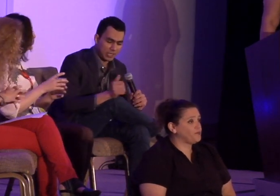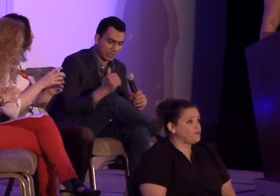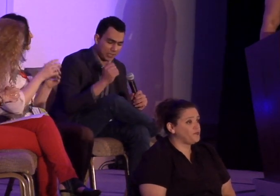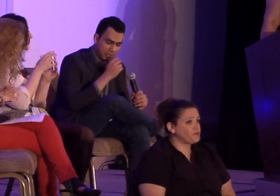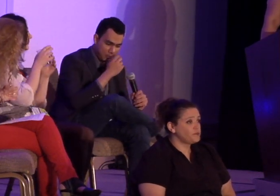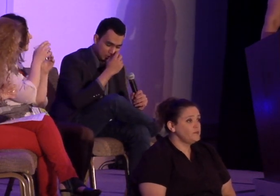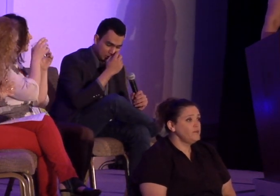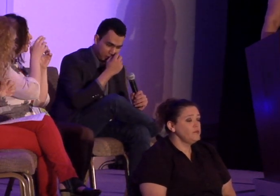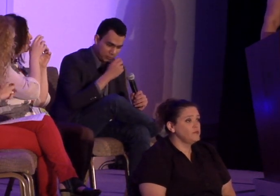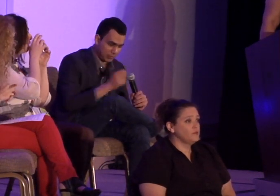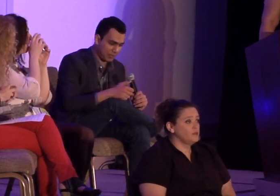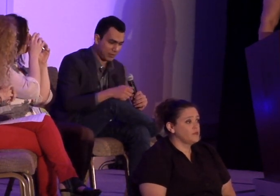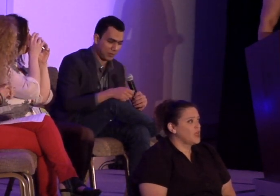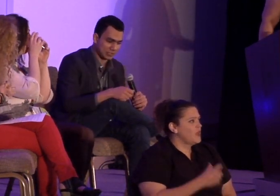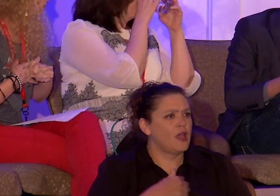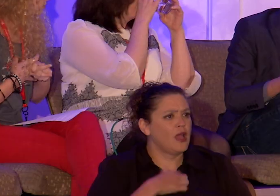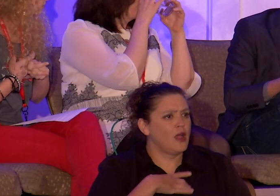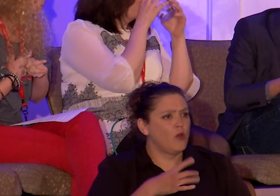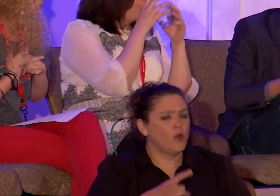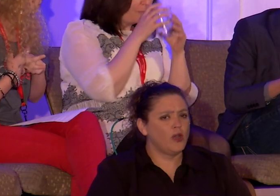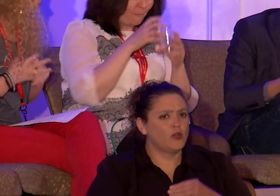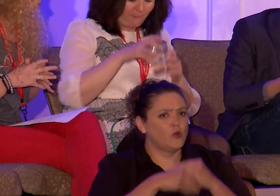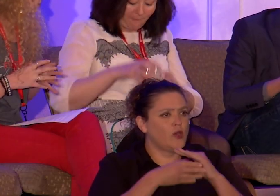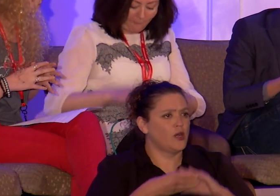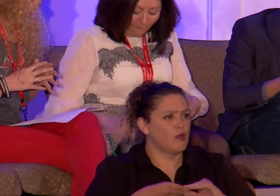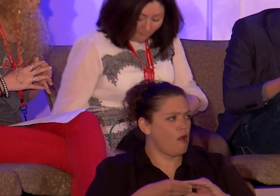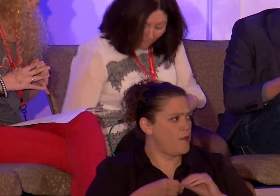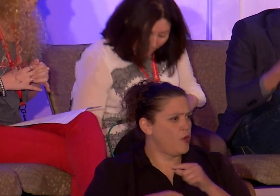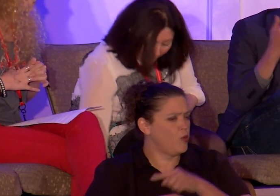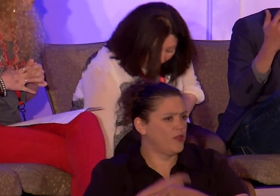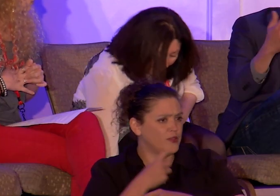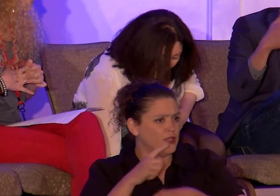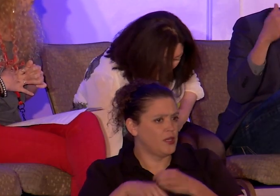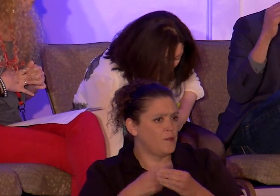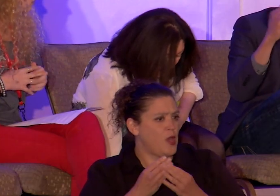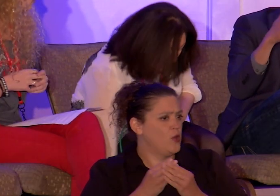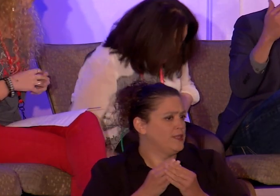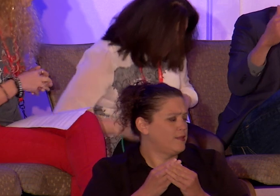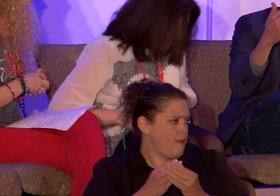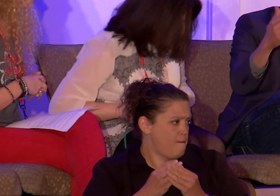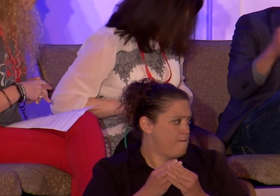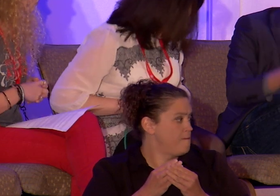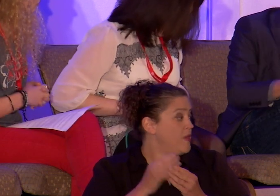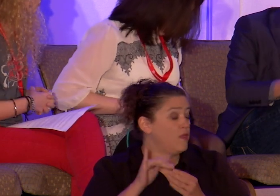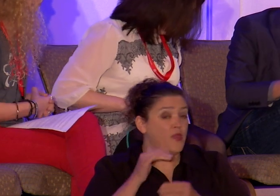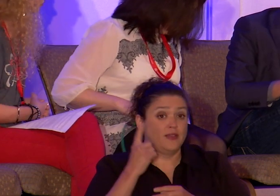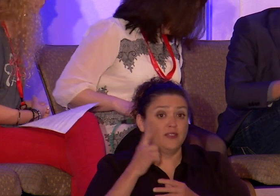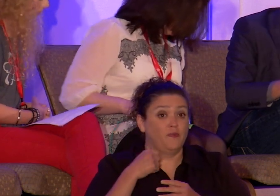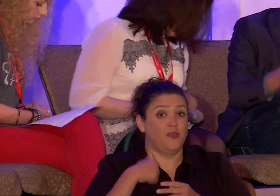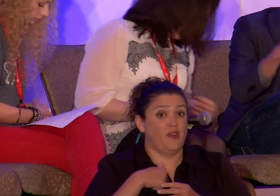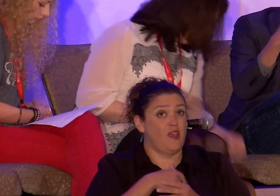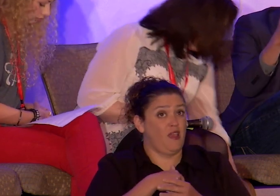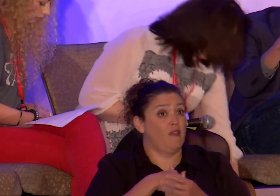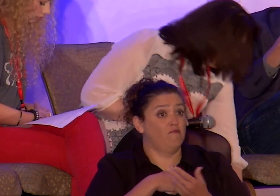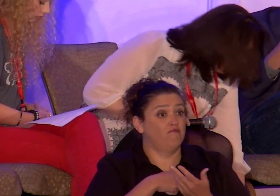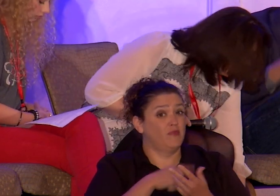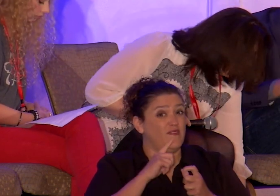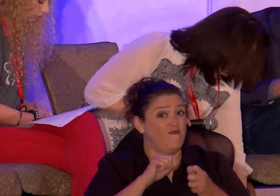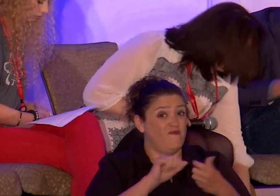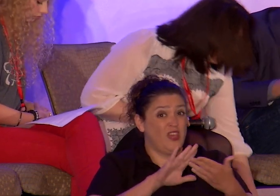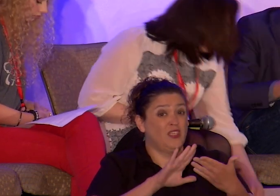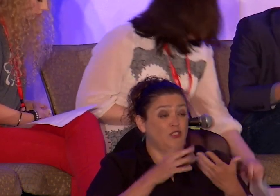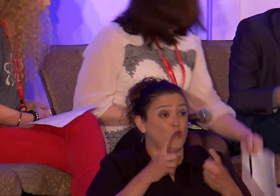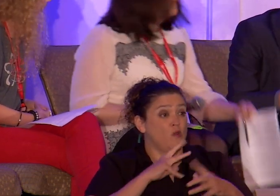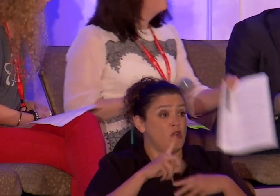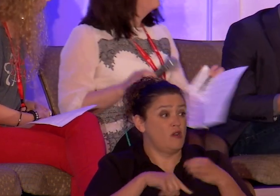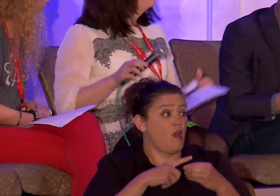I would like to make a comment on what Maryam Namazie is saying about Islam, and that's something I've been facing all over when I talk about the